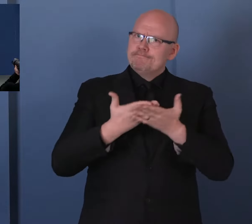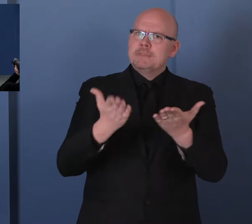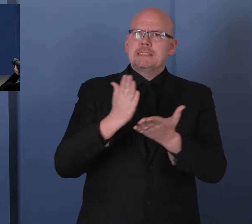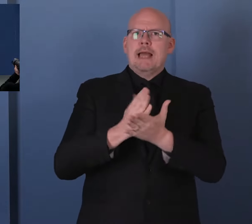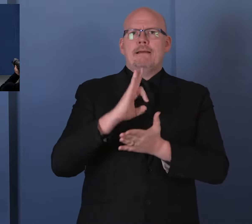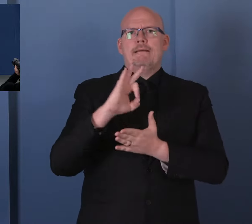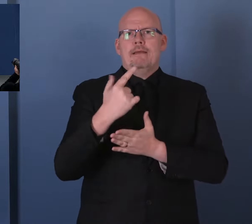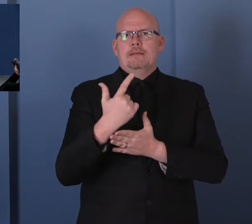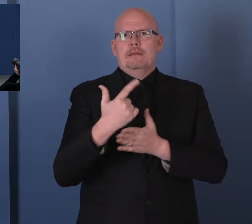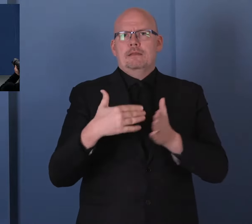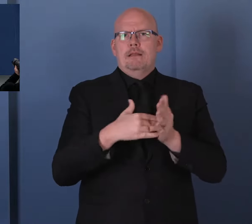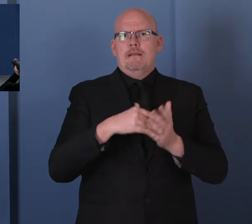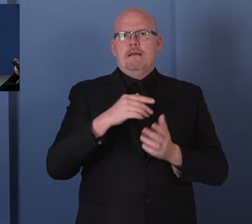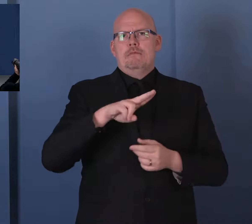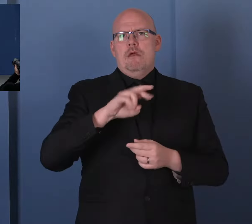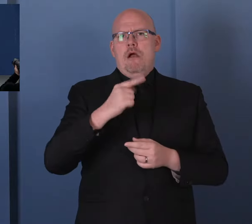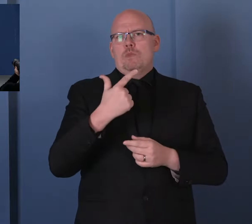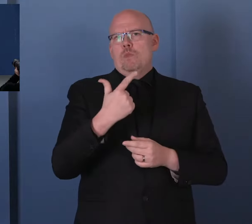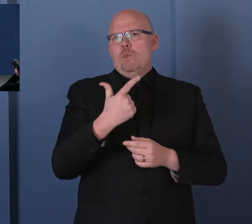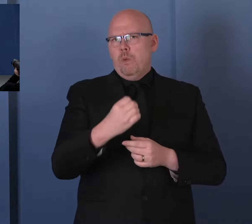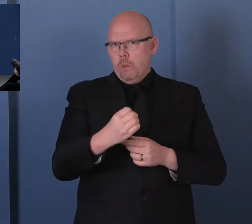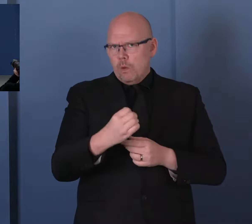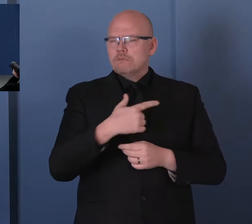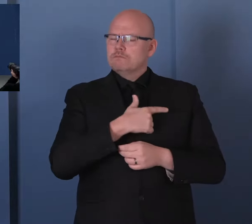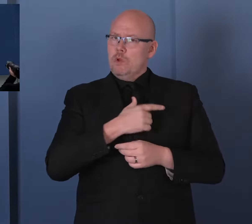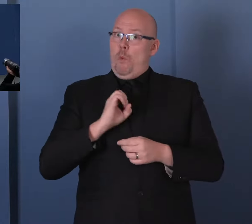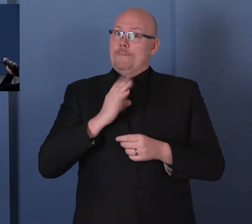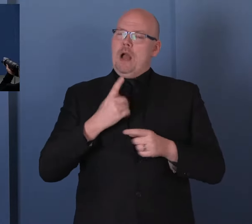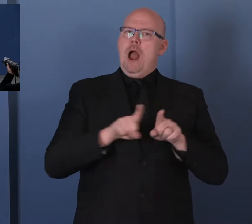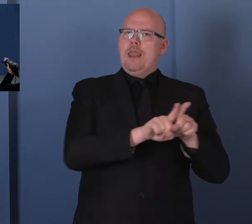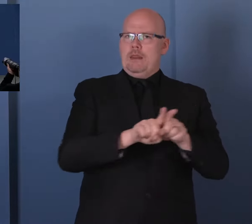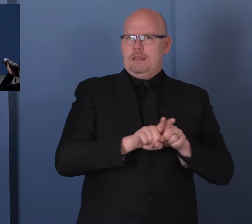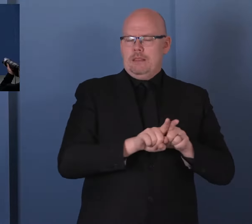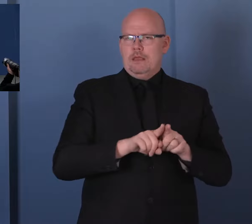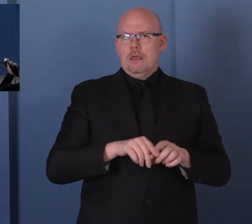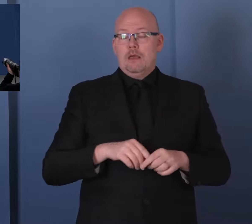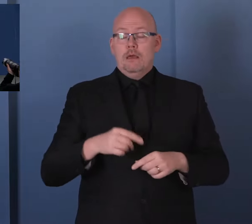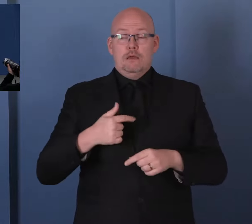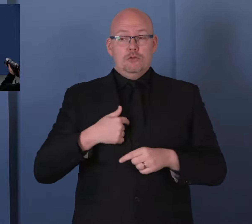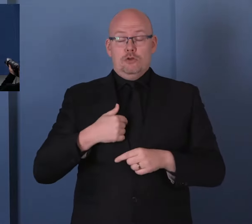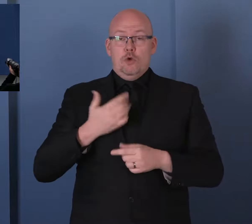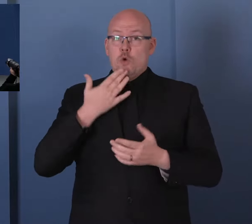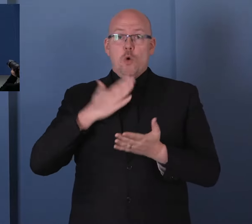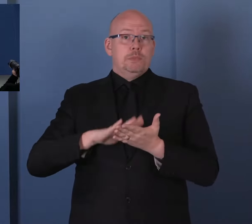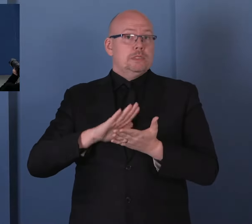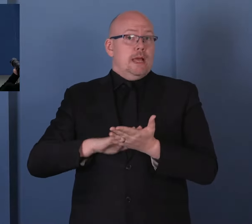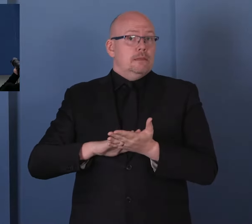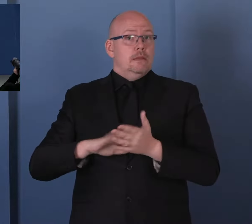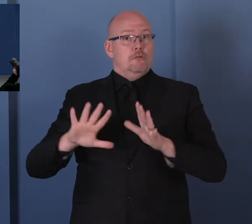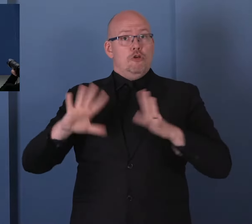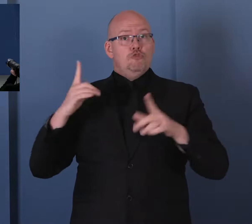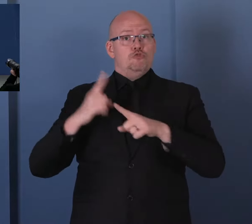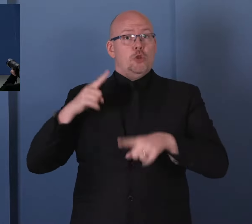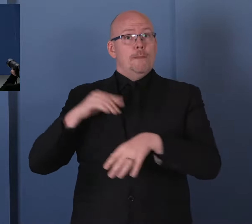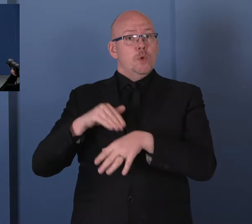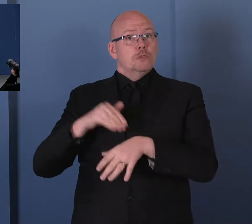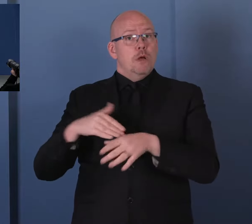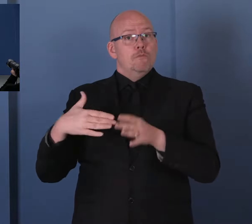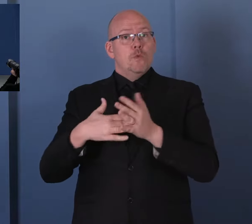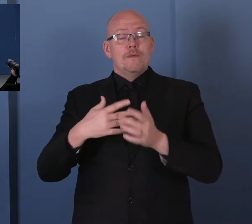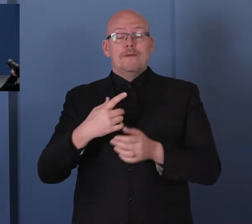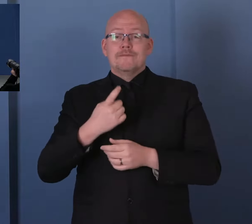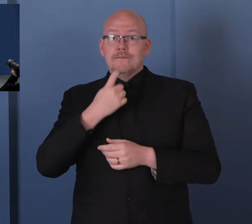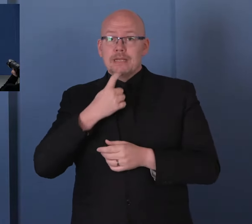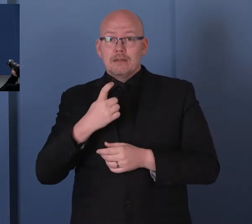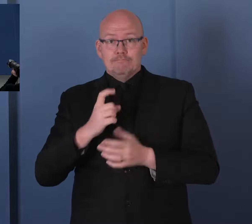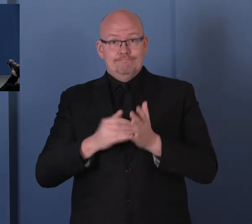NATO as allies. I appreciate the very clear messages from Finland, from you and from